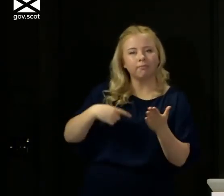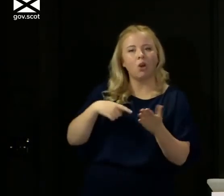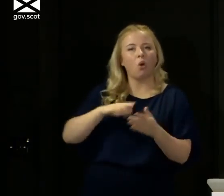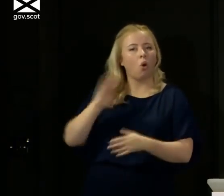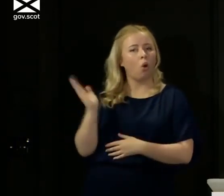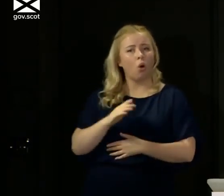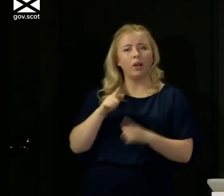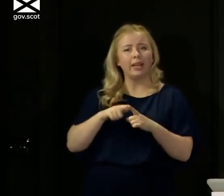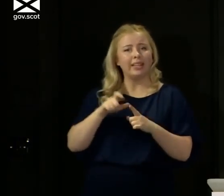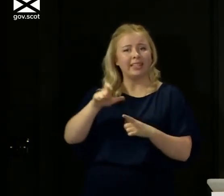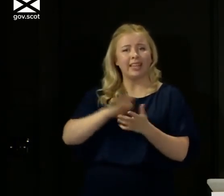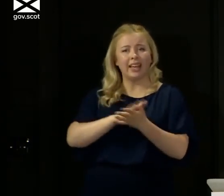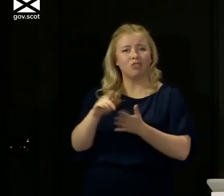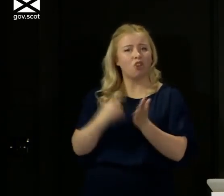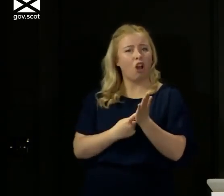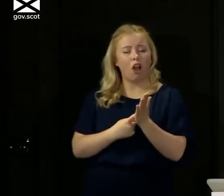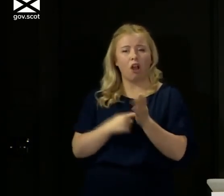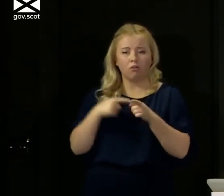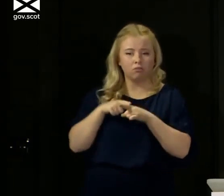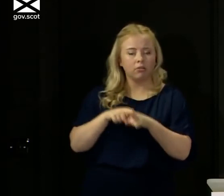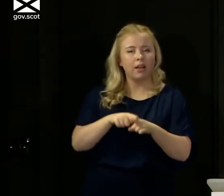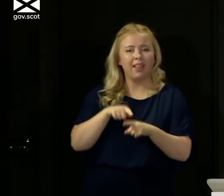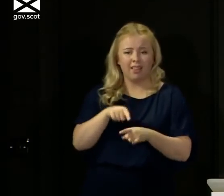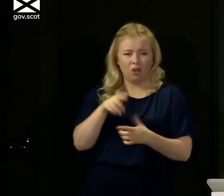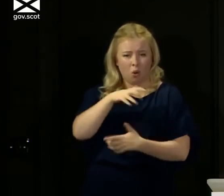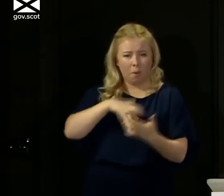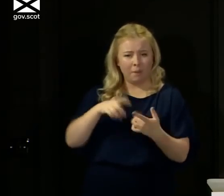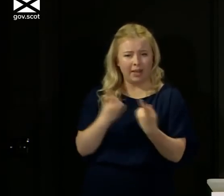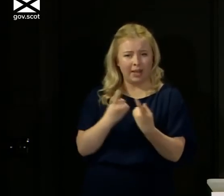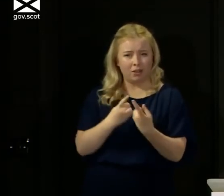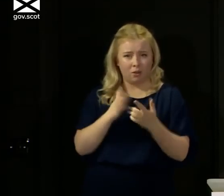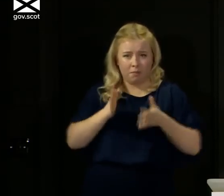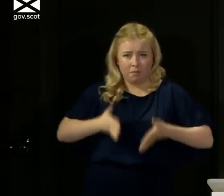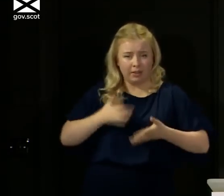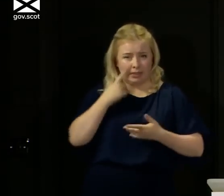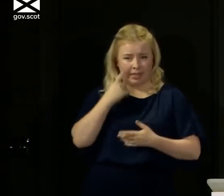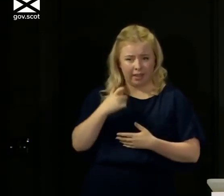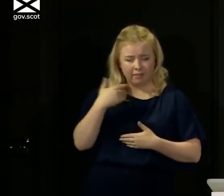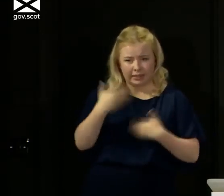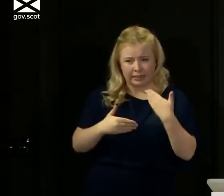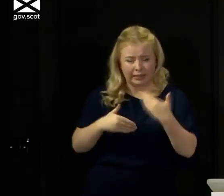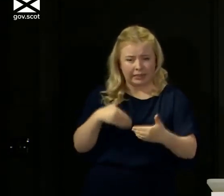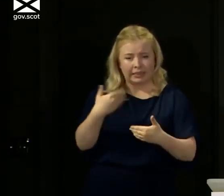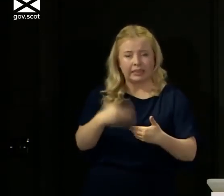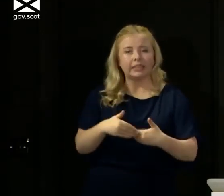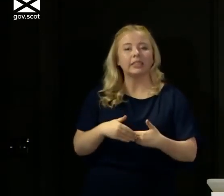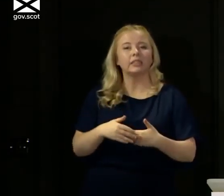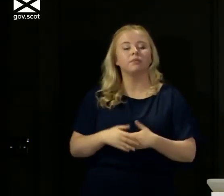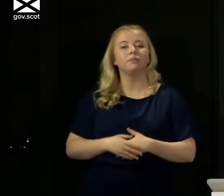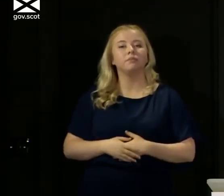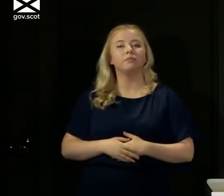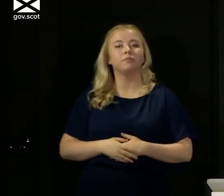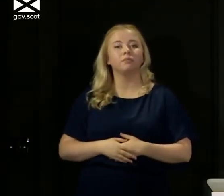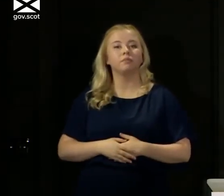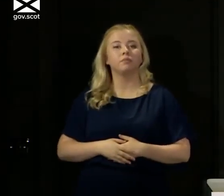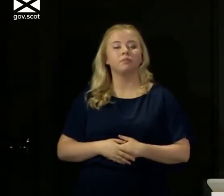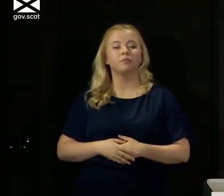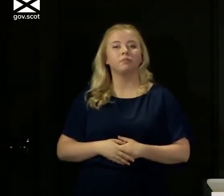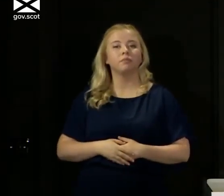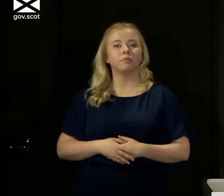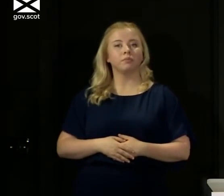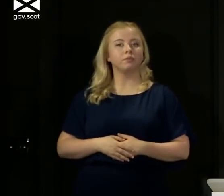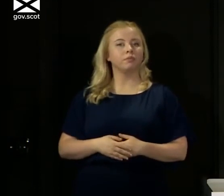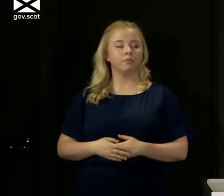ECHR compliant. These are complex issues that require to be carefully worked through. There are,